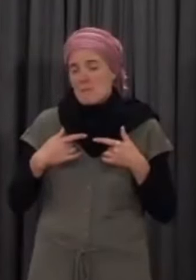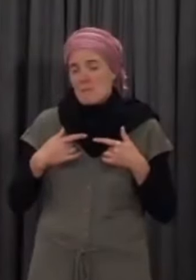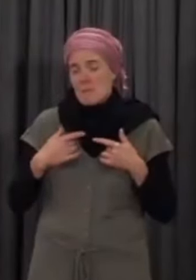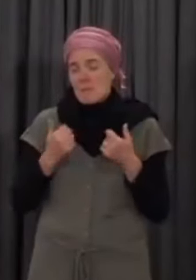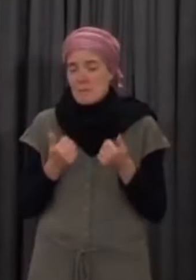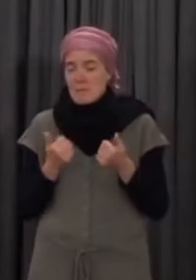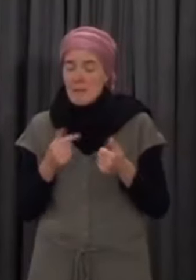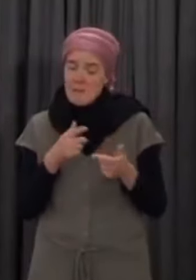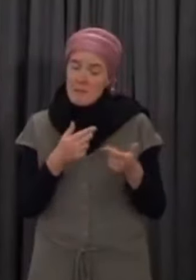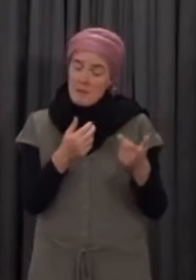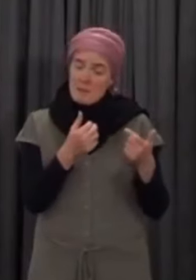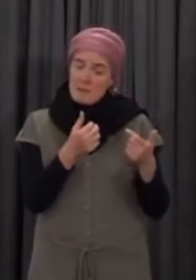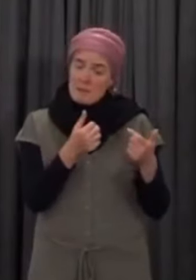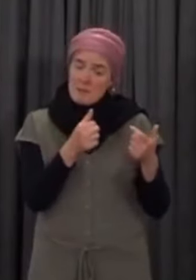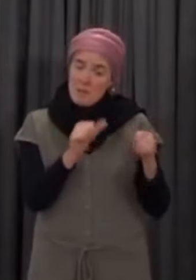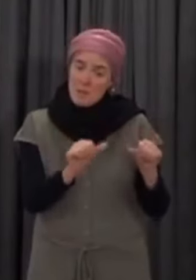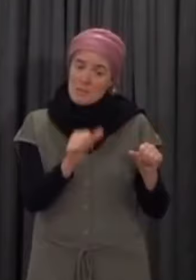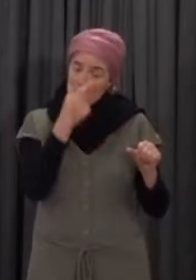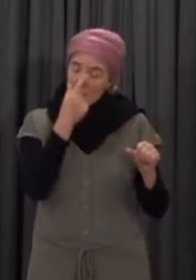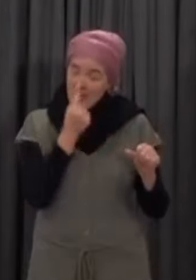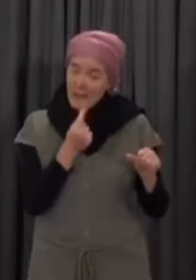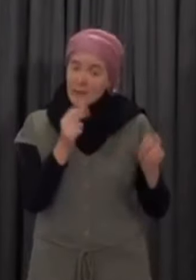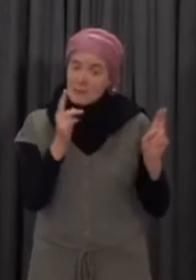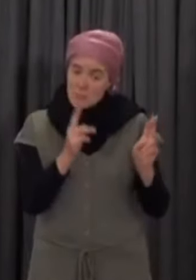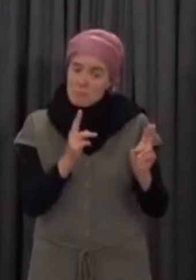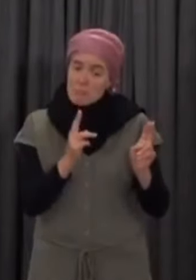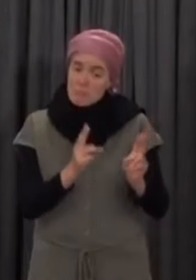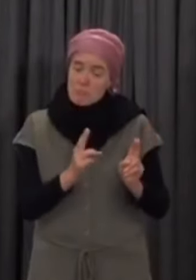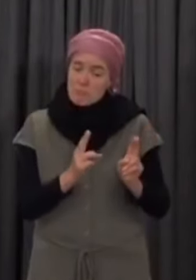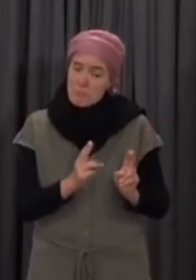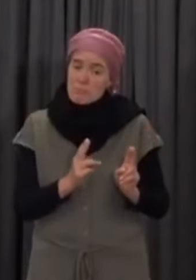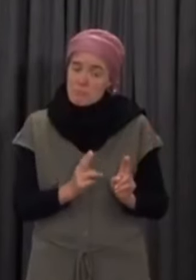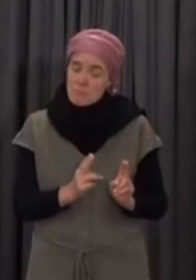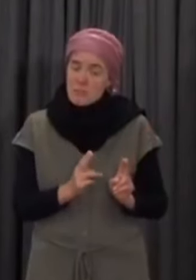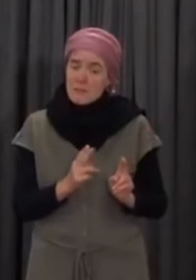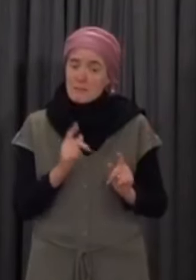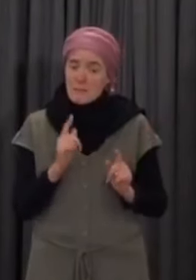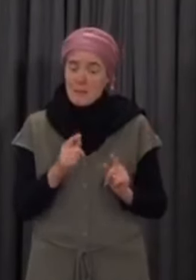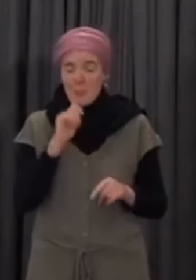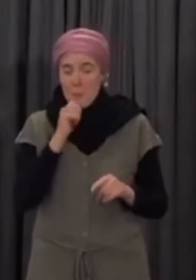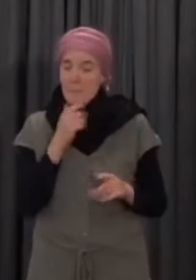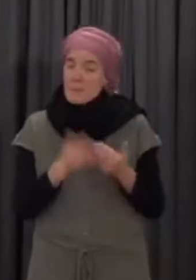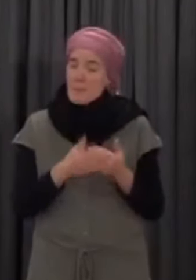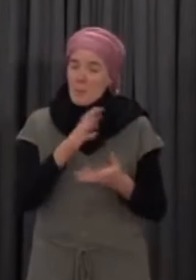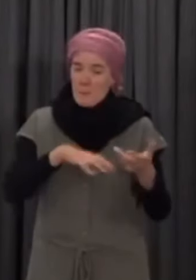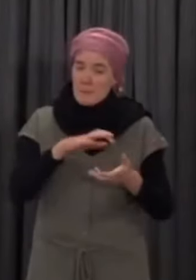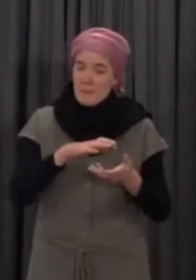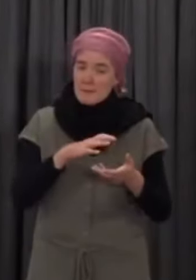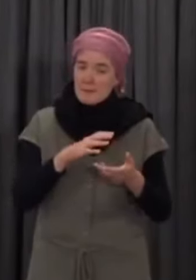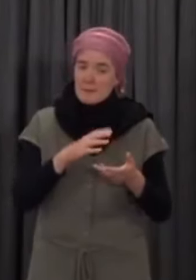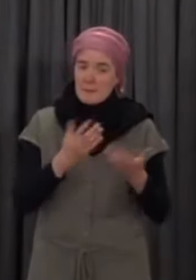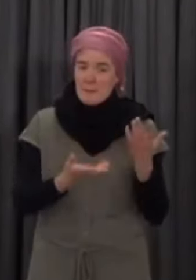more complicated than going into lockdown. I definitely agree with that, but to do it in a way that allows people in Wales to go